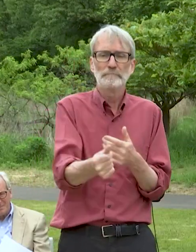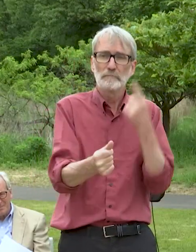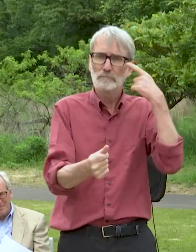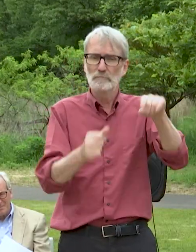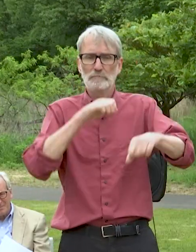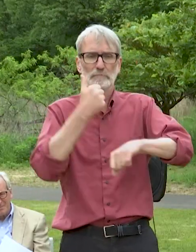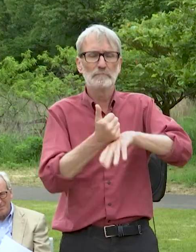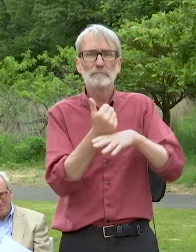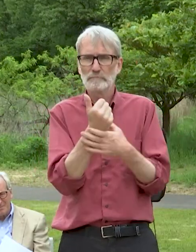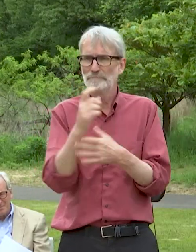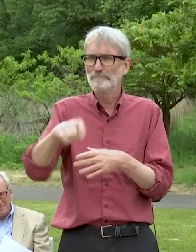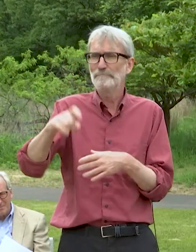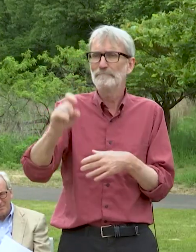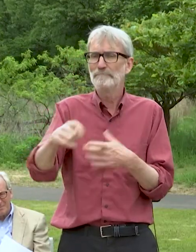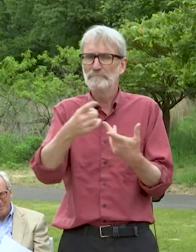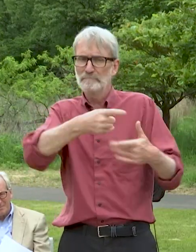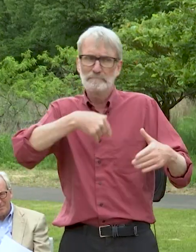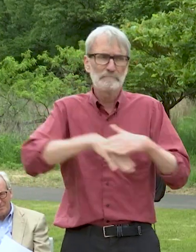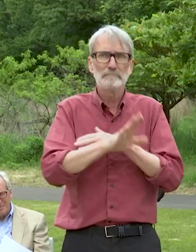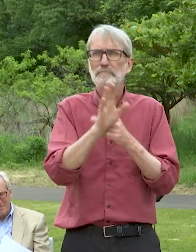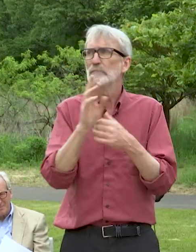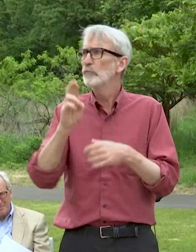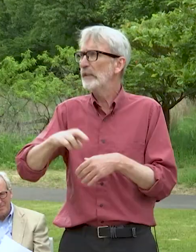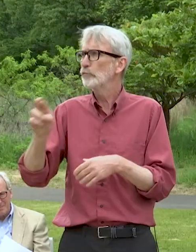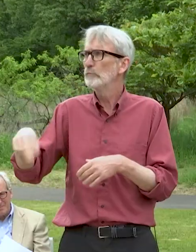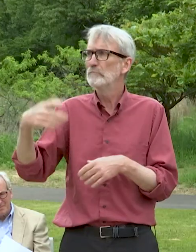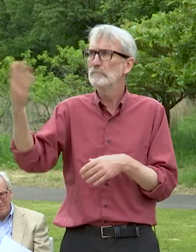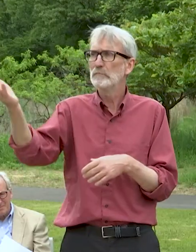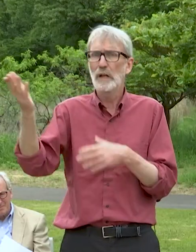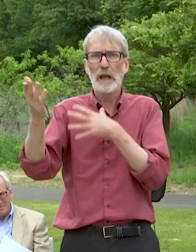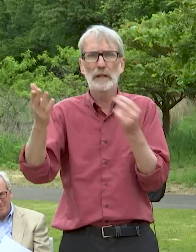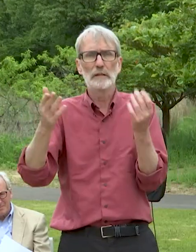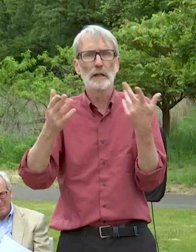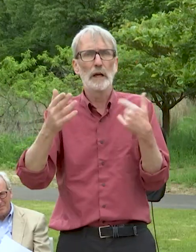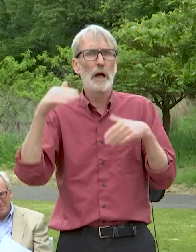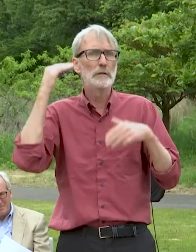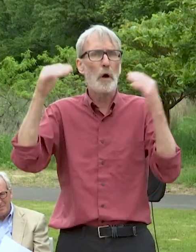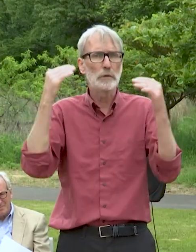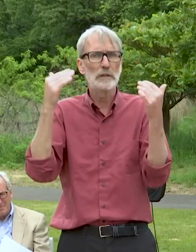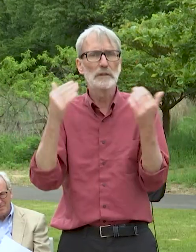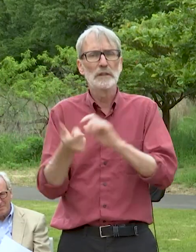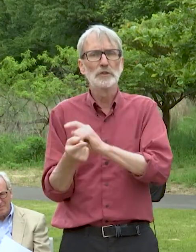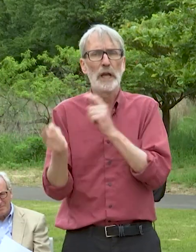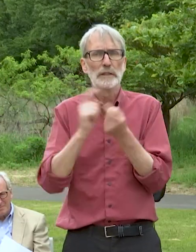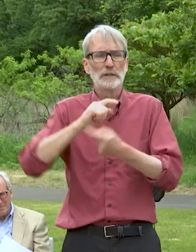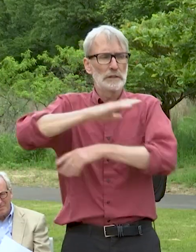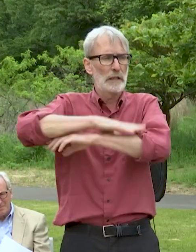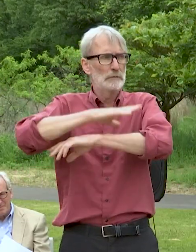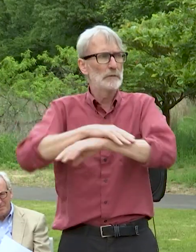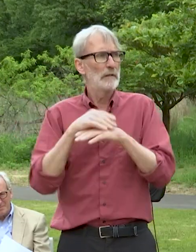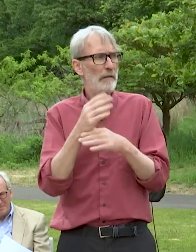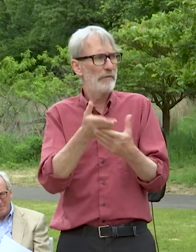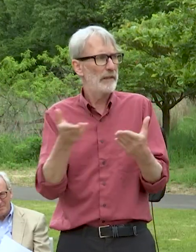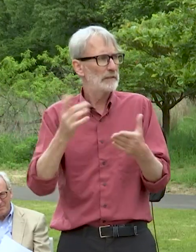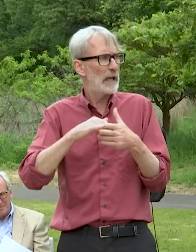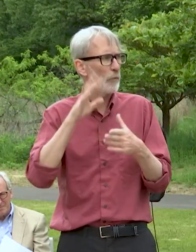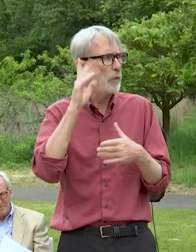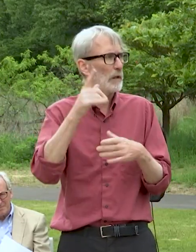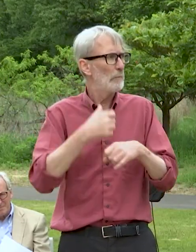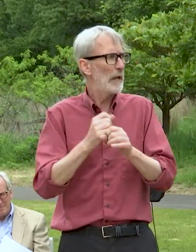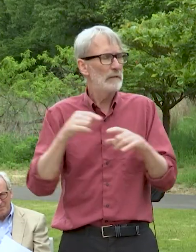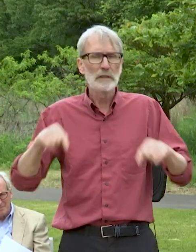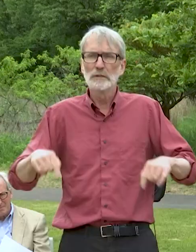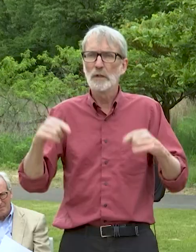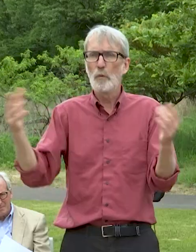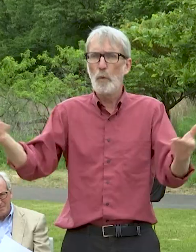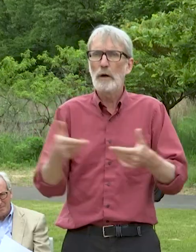installation of a much-needed accessible restroom and an adult changing table, features that help make this space truly welcoming